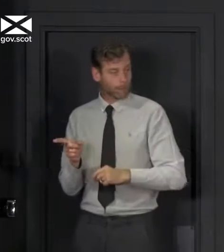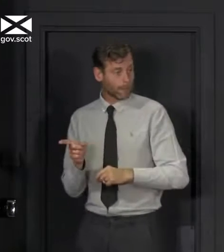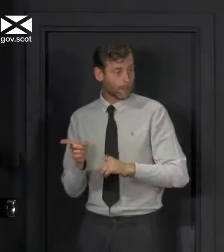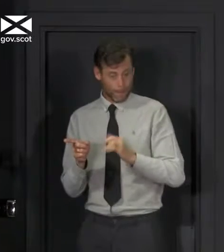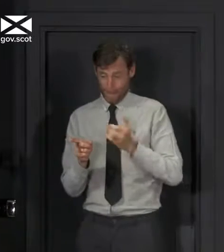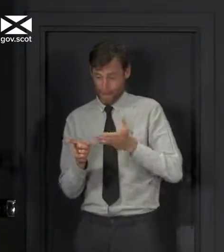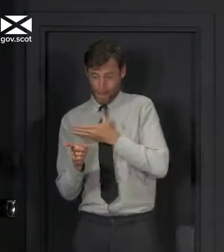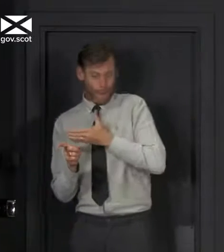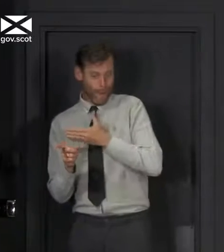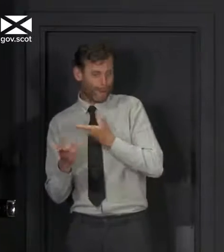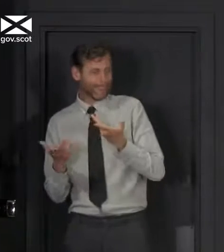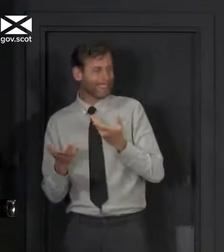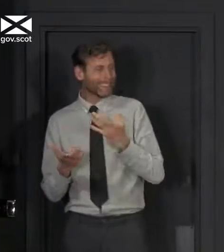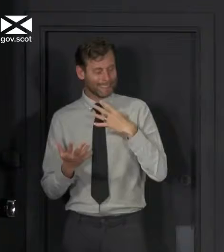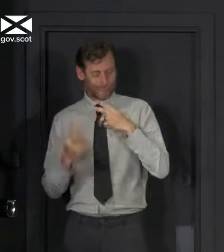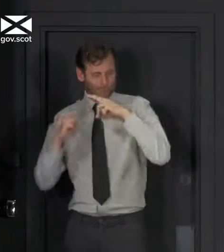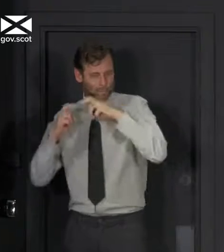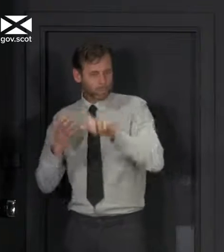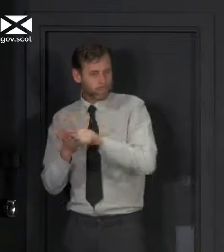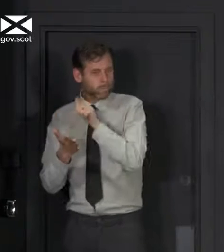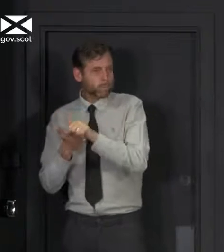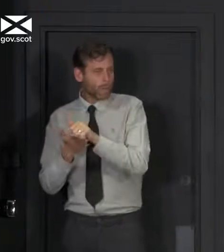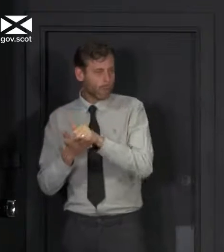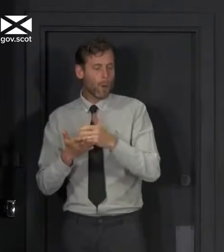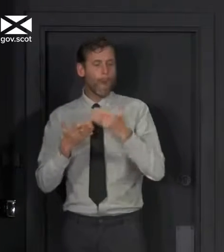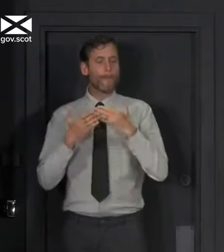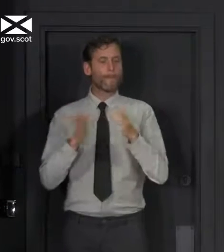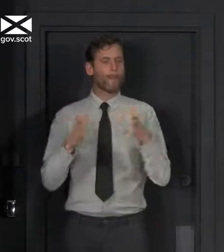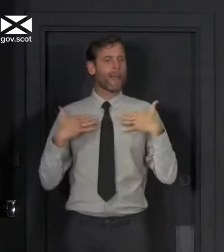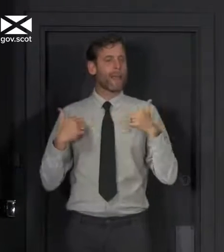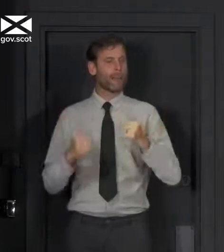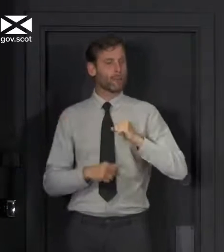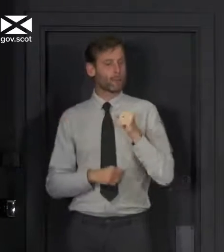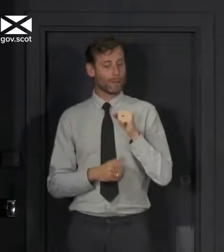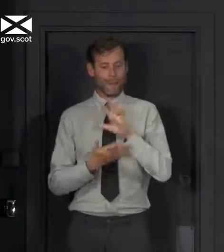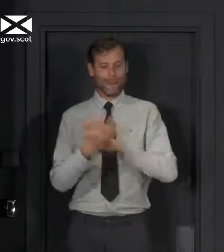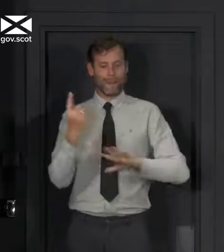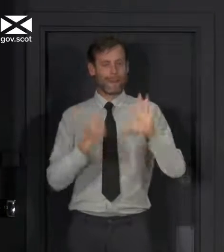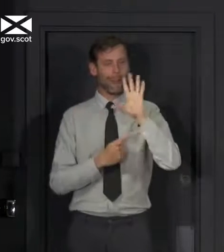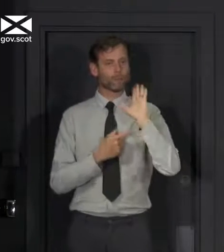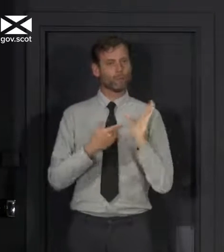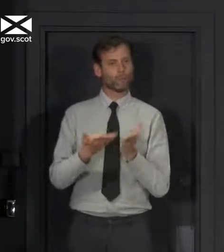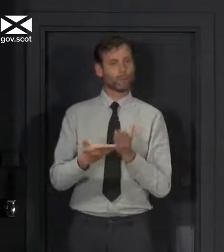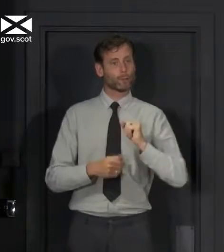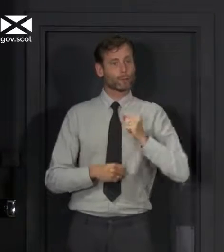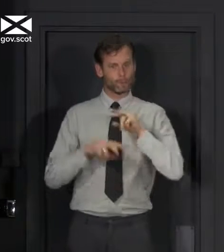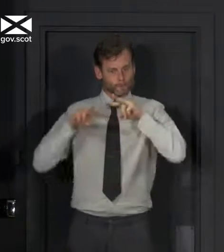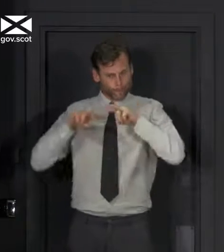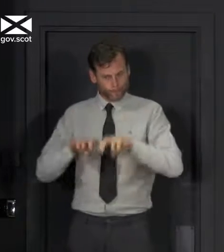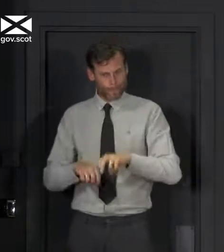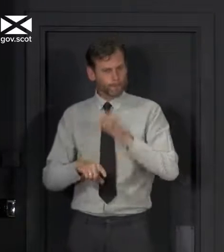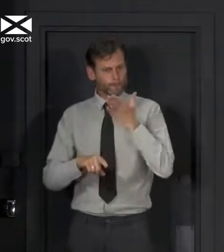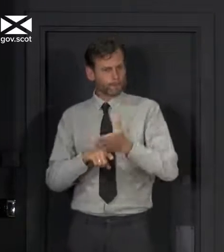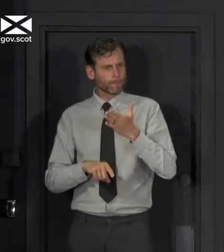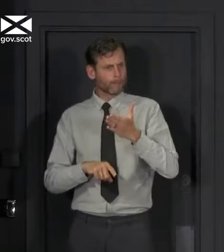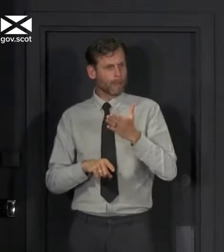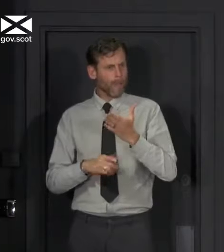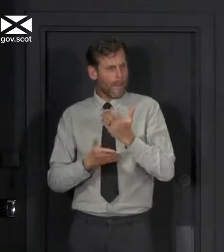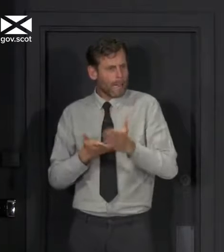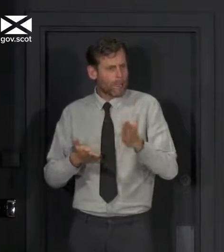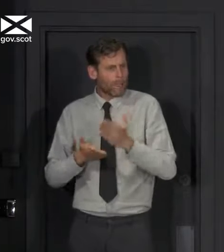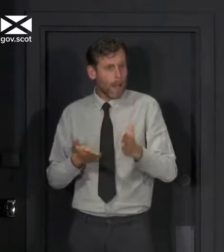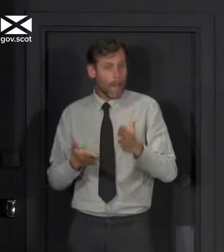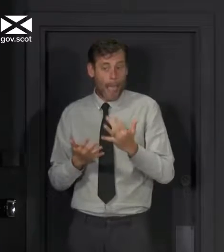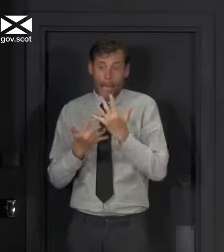Public Health Scotland and National Services Scotland are engaged in doing that work to validate exactly how